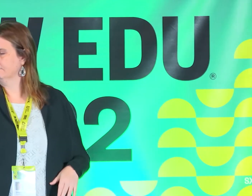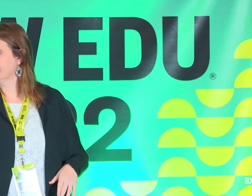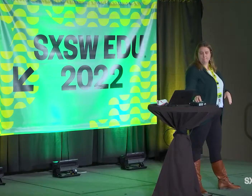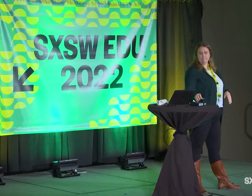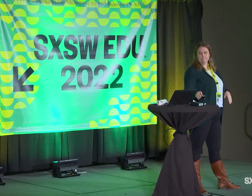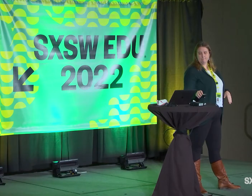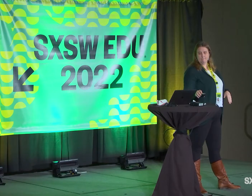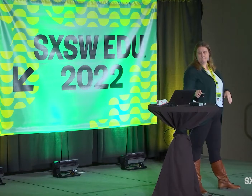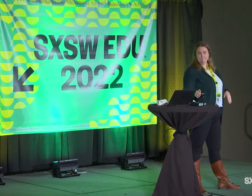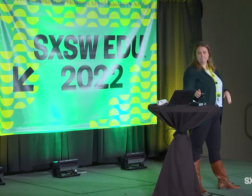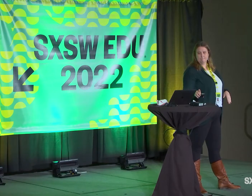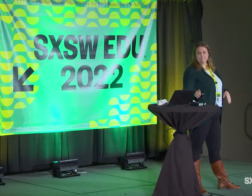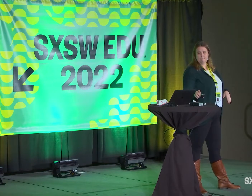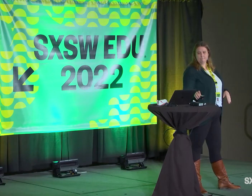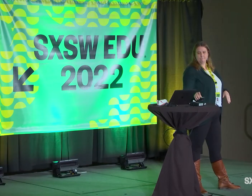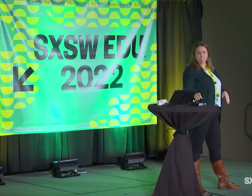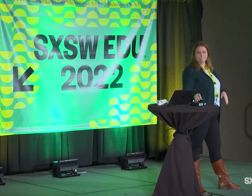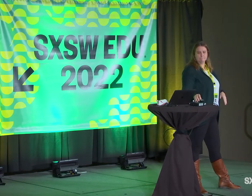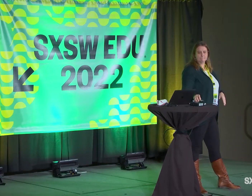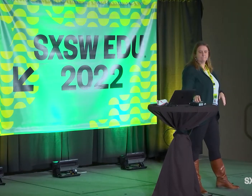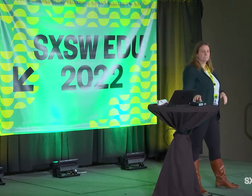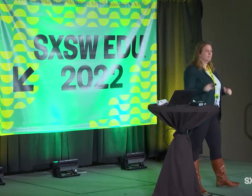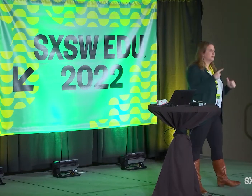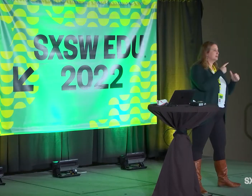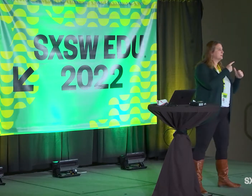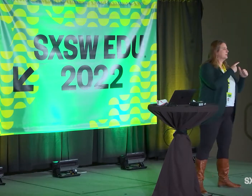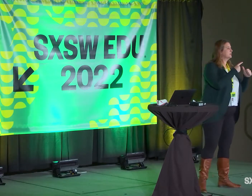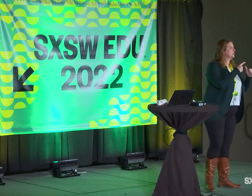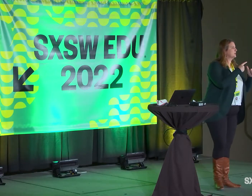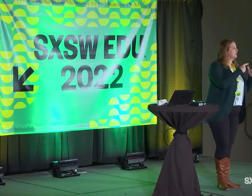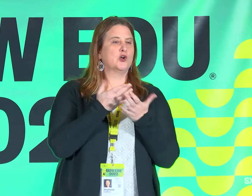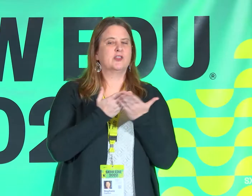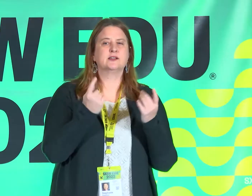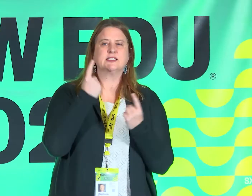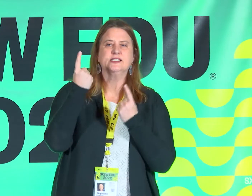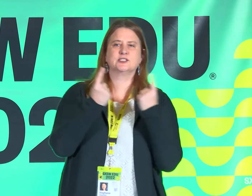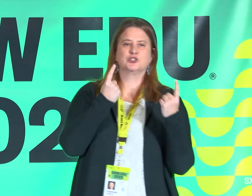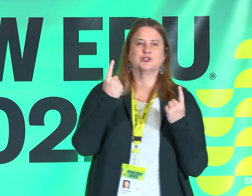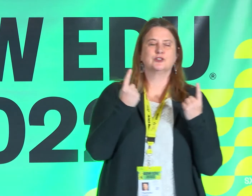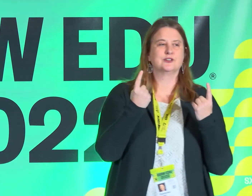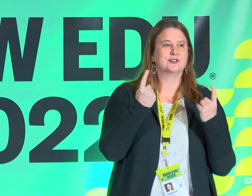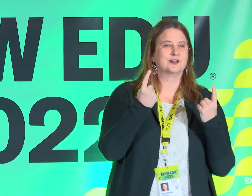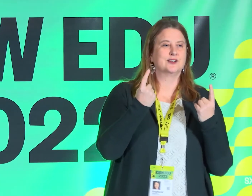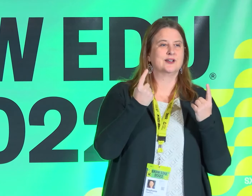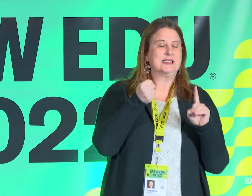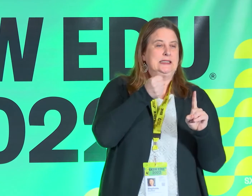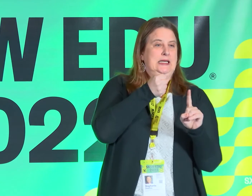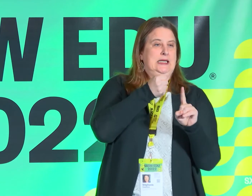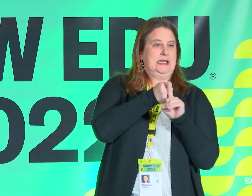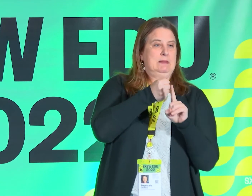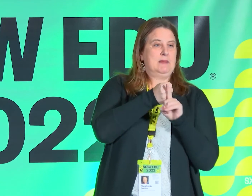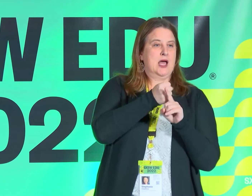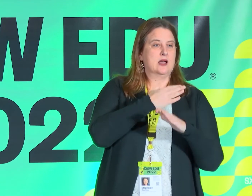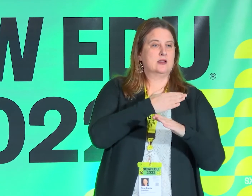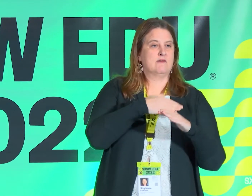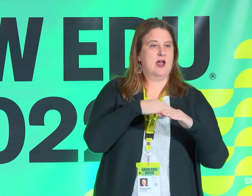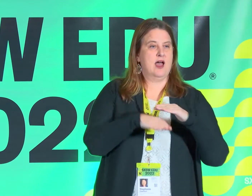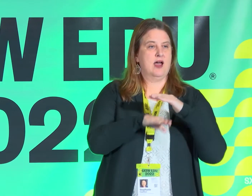apply it when we're designing these experiences. The first thing to consider is the impact